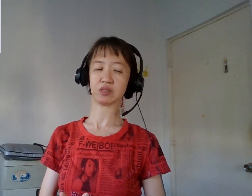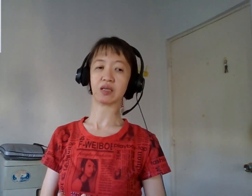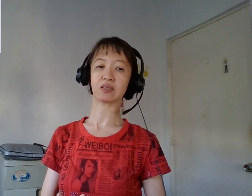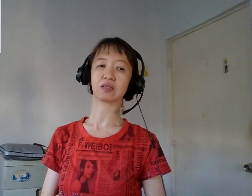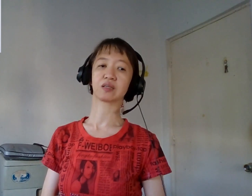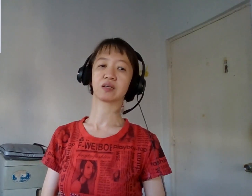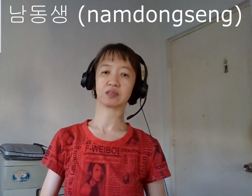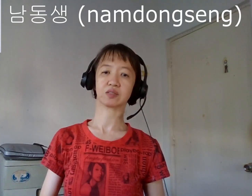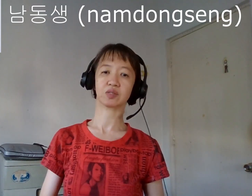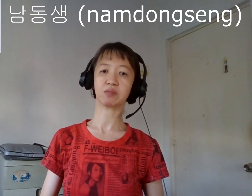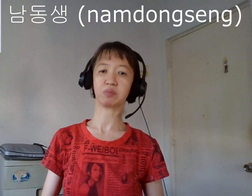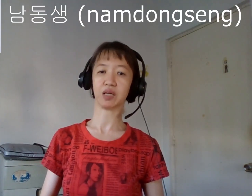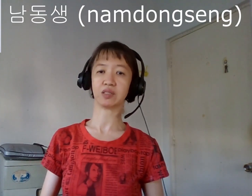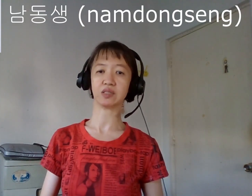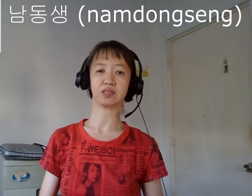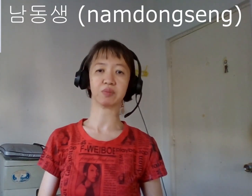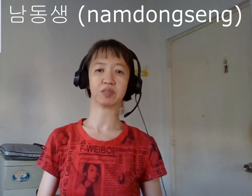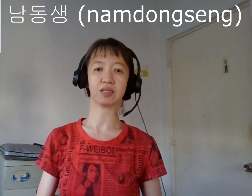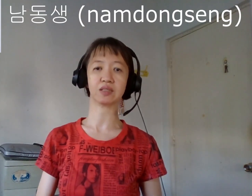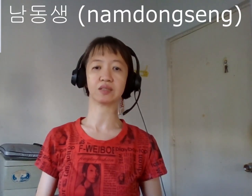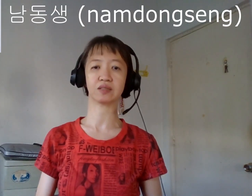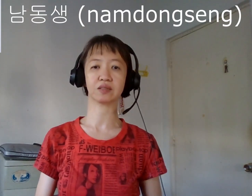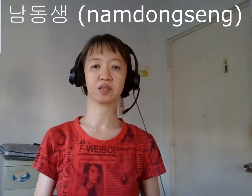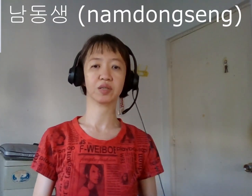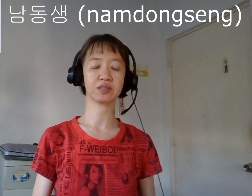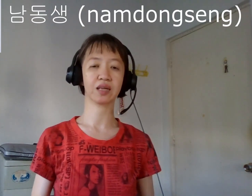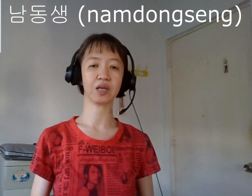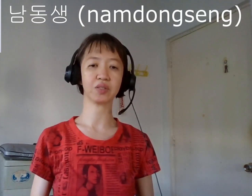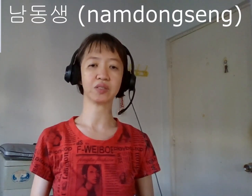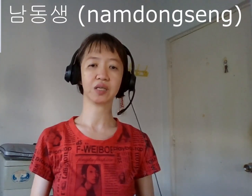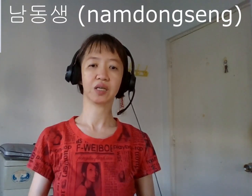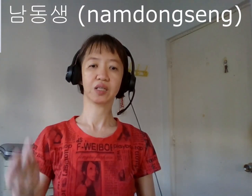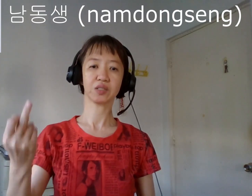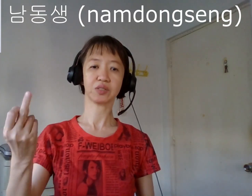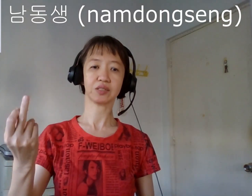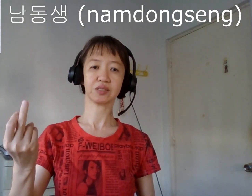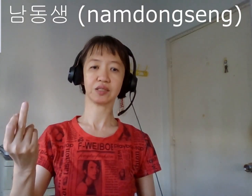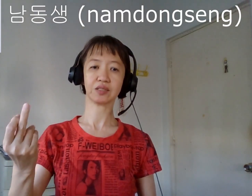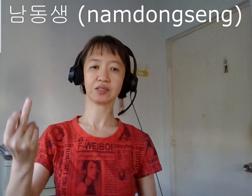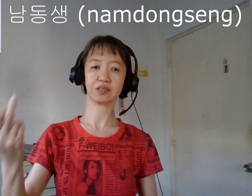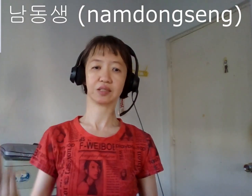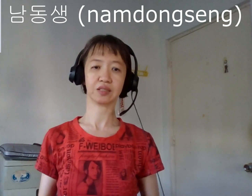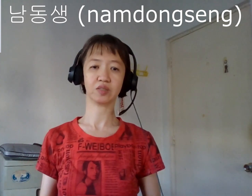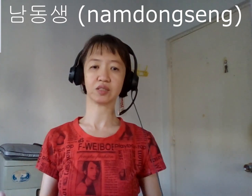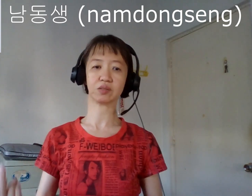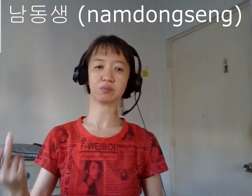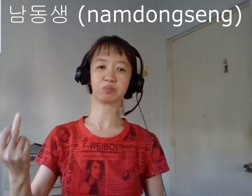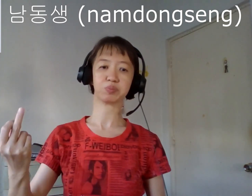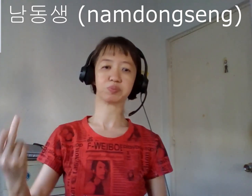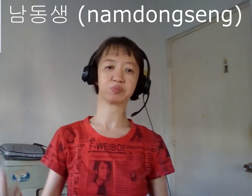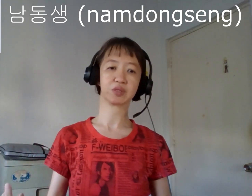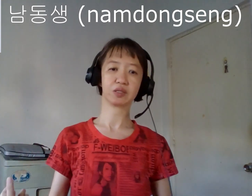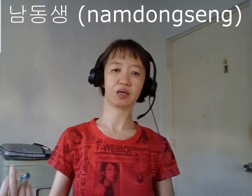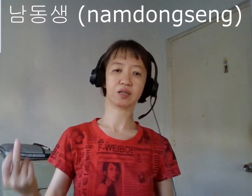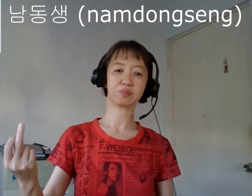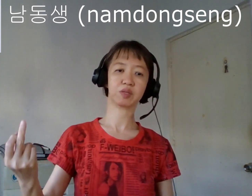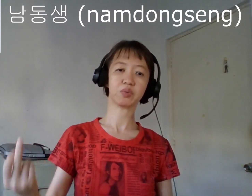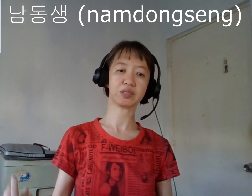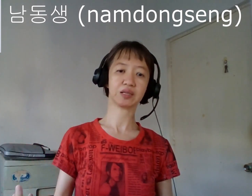namdong-seng. So little brother is namdong-seng in Korean Sign Language. So it's just this, and then you just lower it